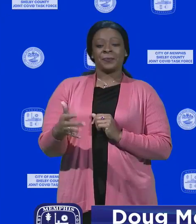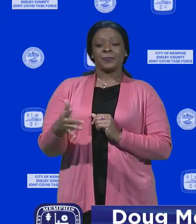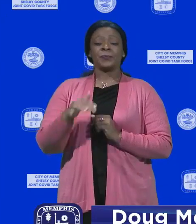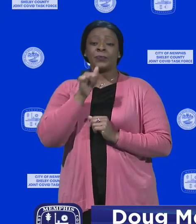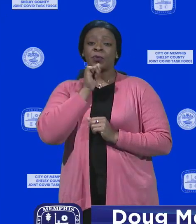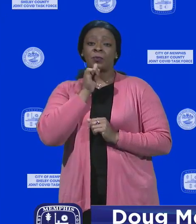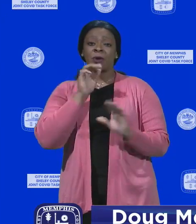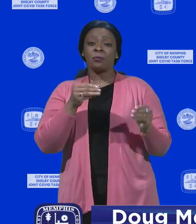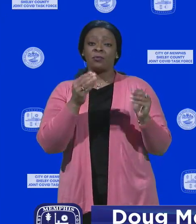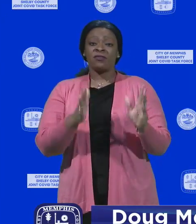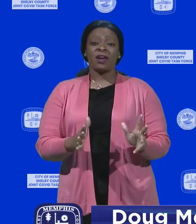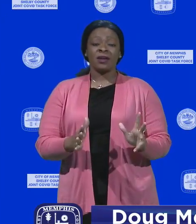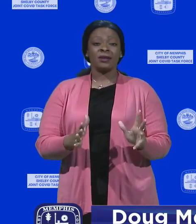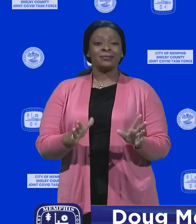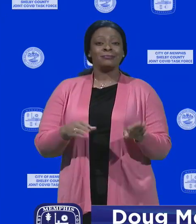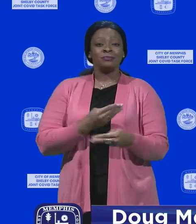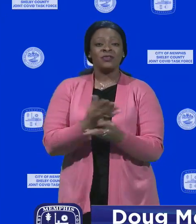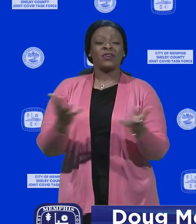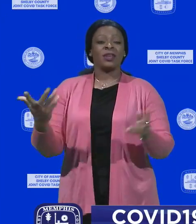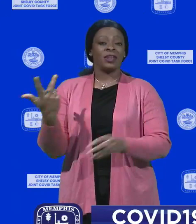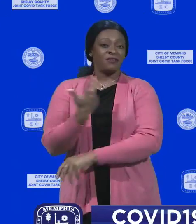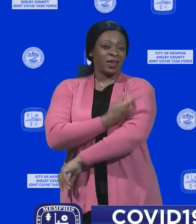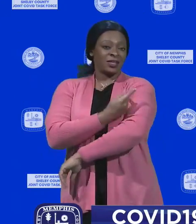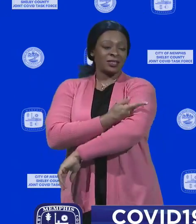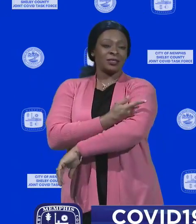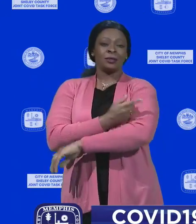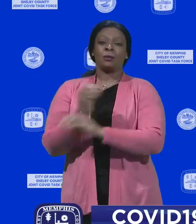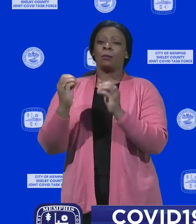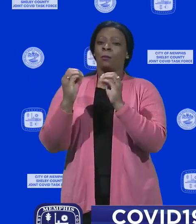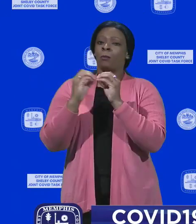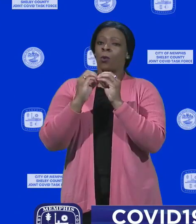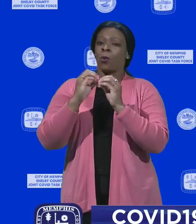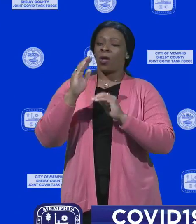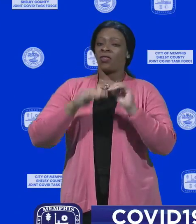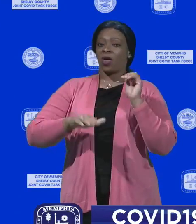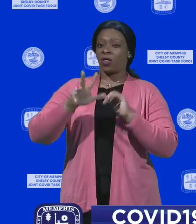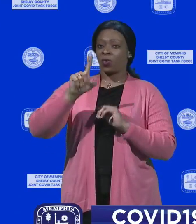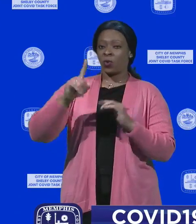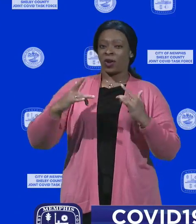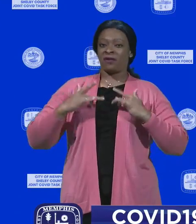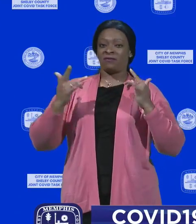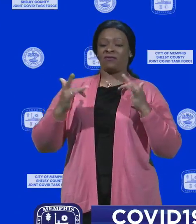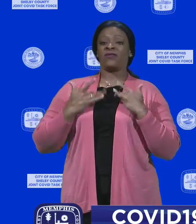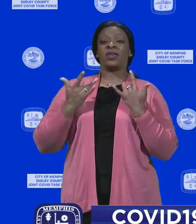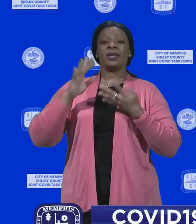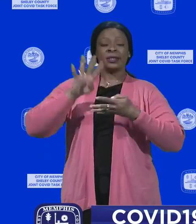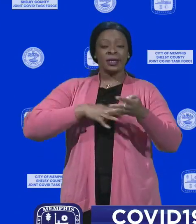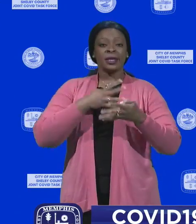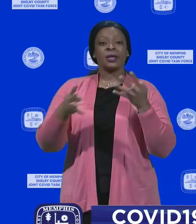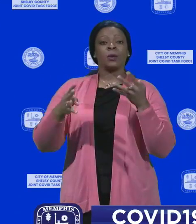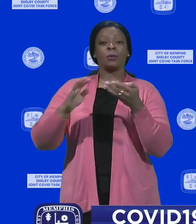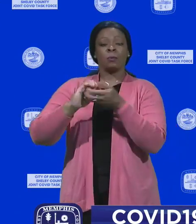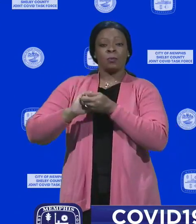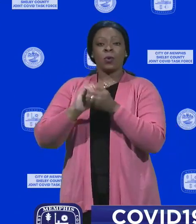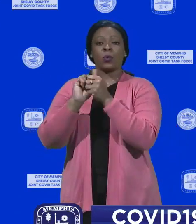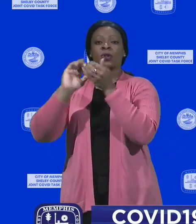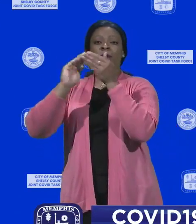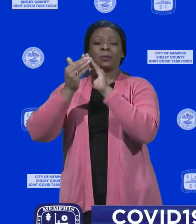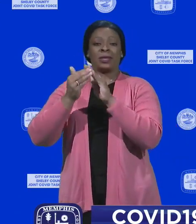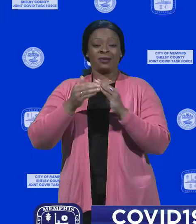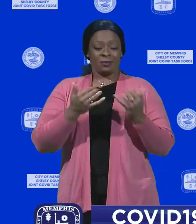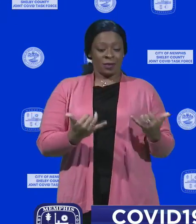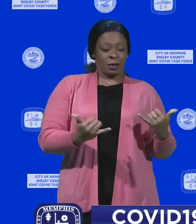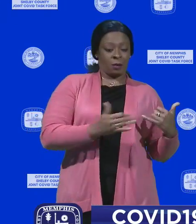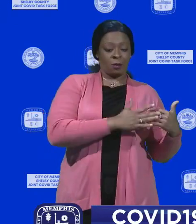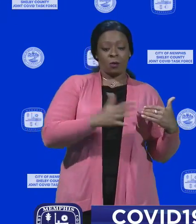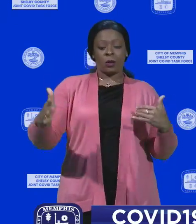private providers who are giving vaccines, we have more than 31 events scheduled with community partners between now and the end of July, where